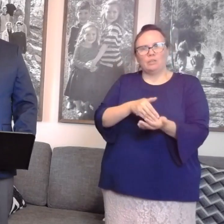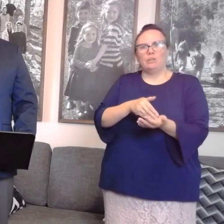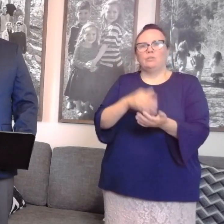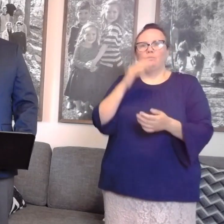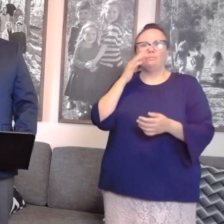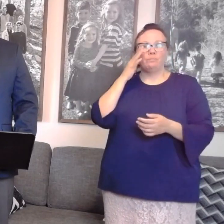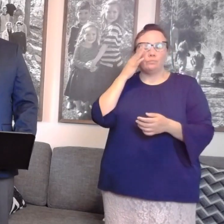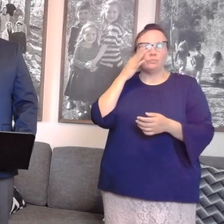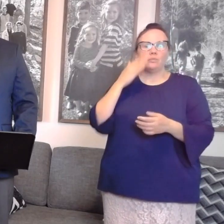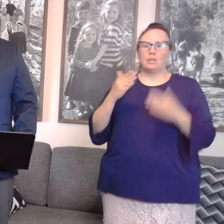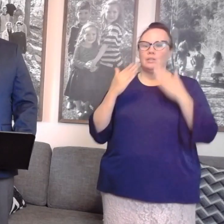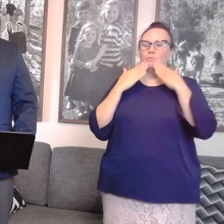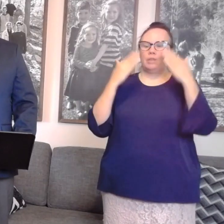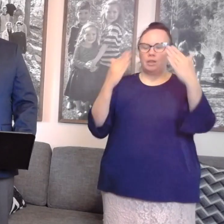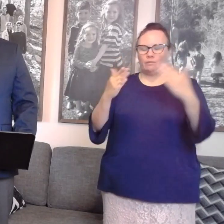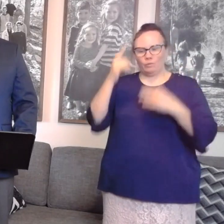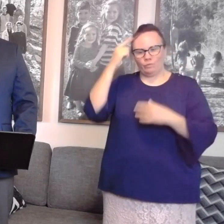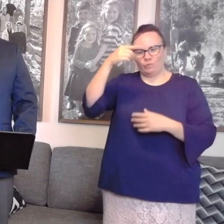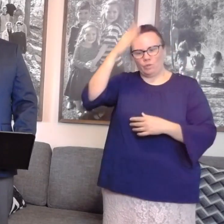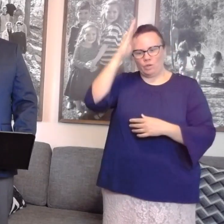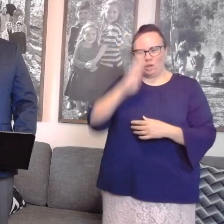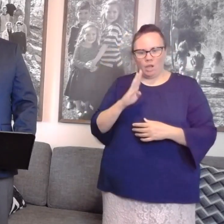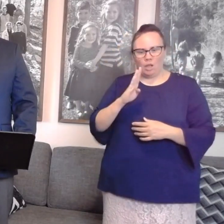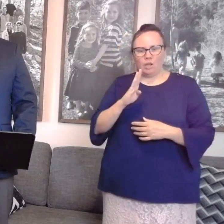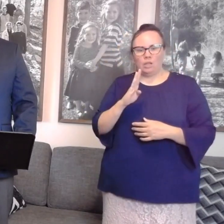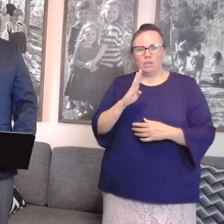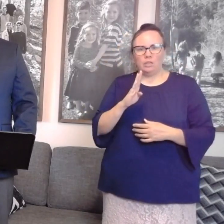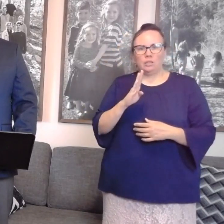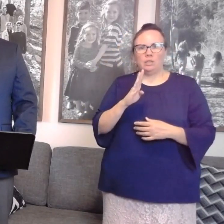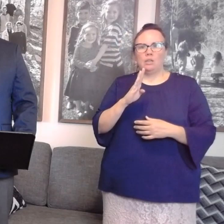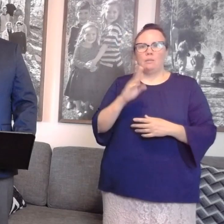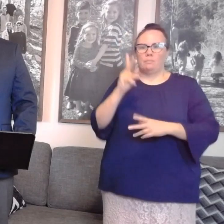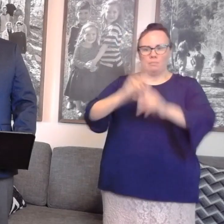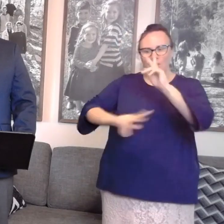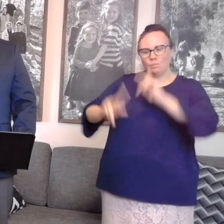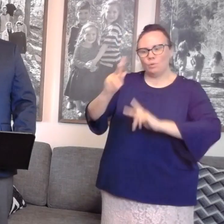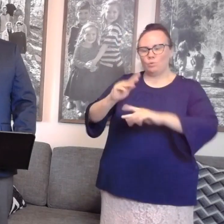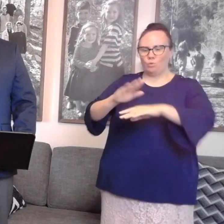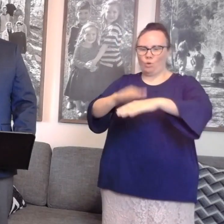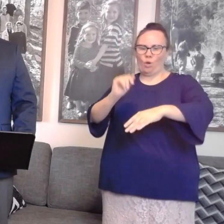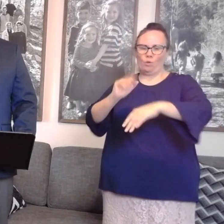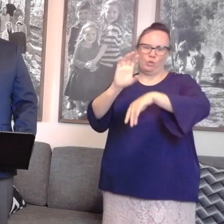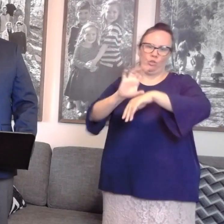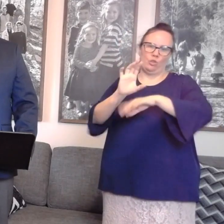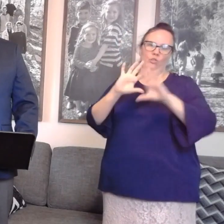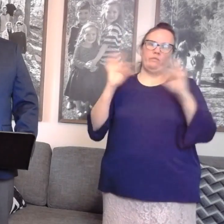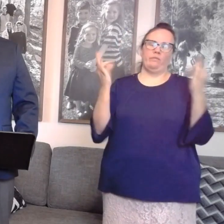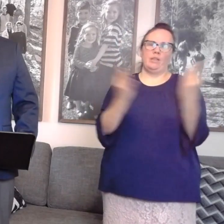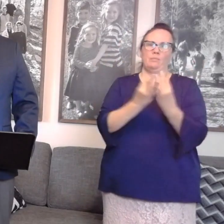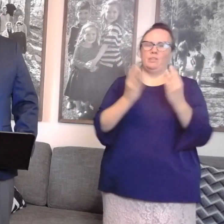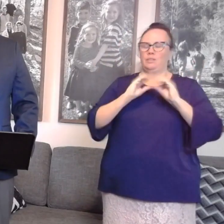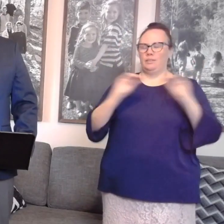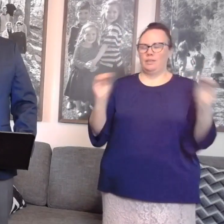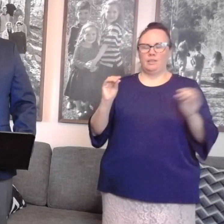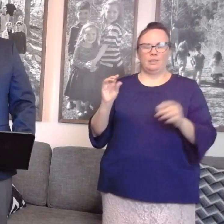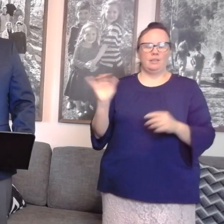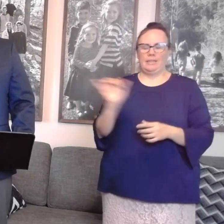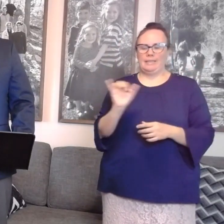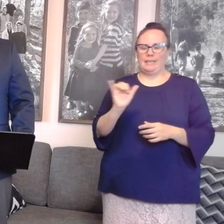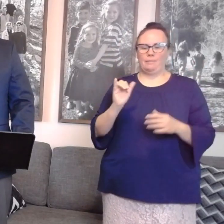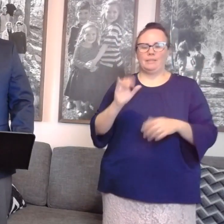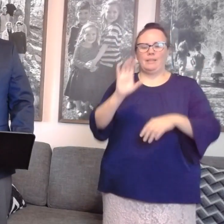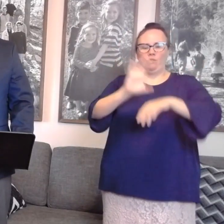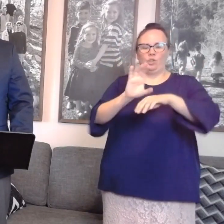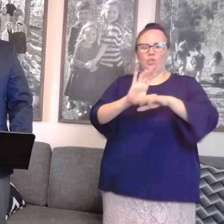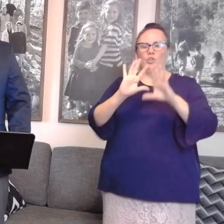another. I'm so thankful for a godly group of people that we call a church family. There's nothing like having a church family. We thank God